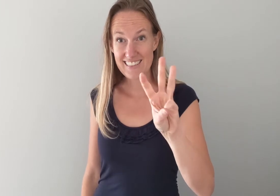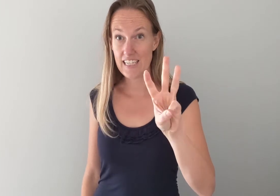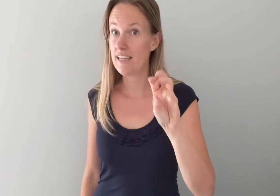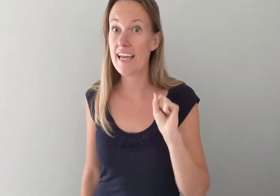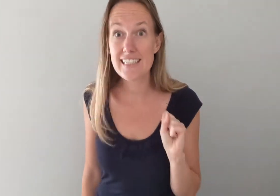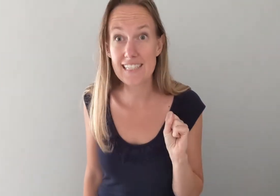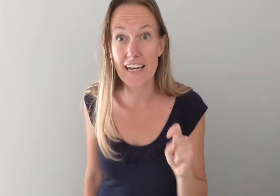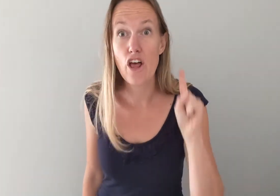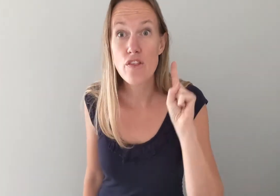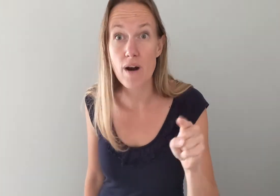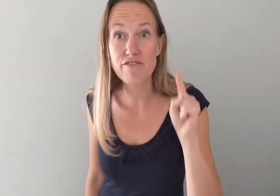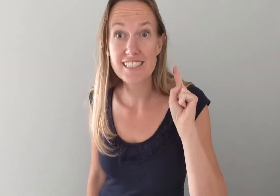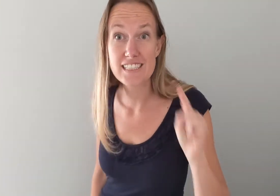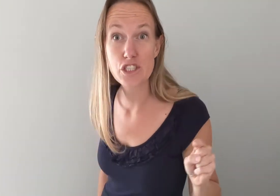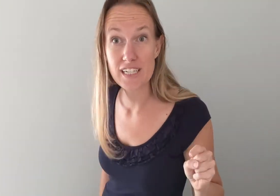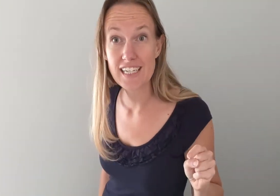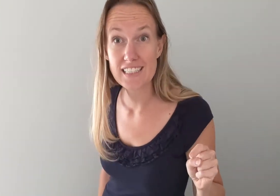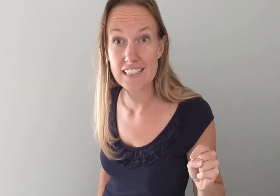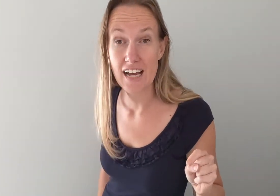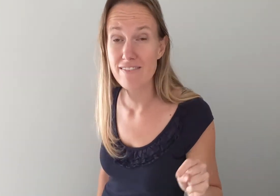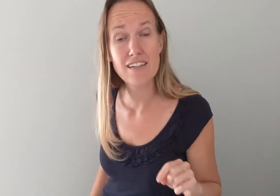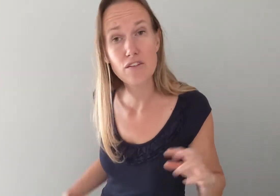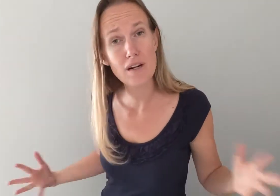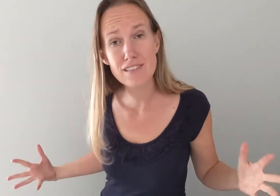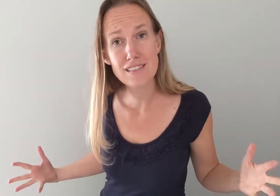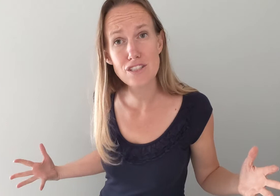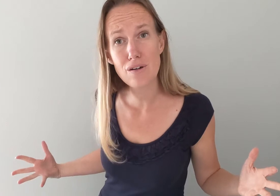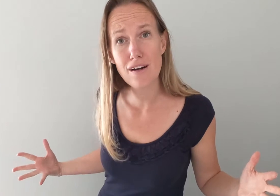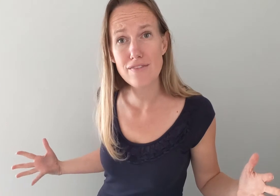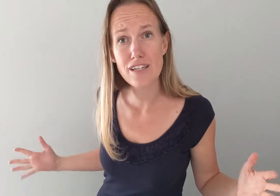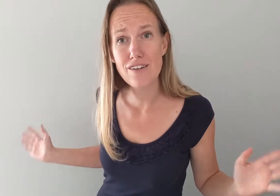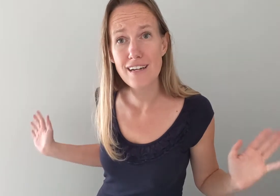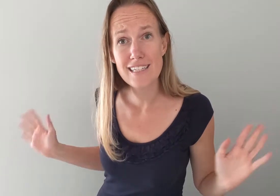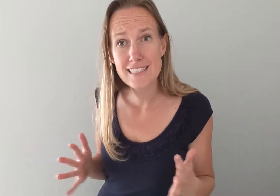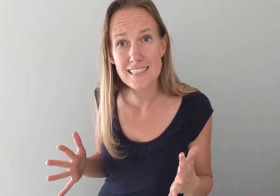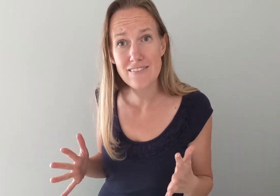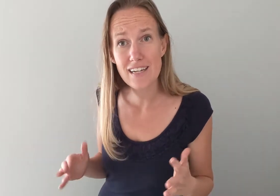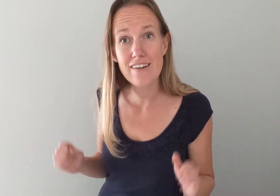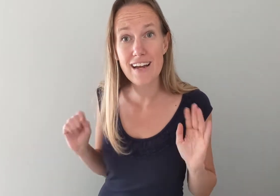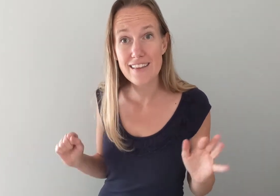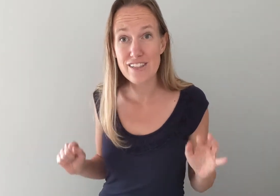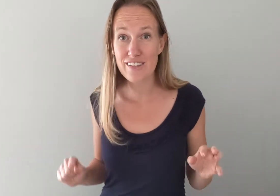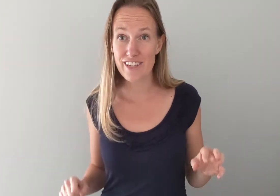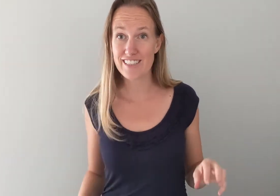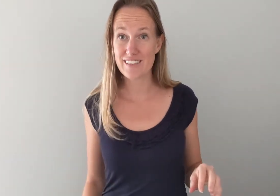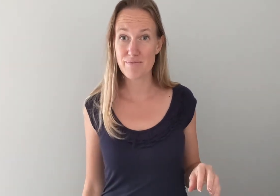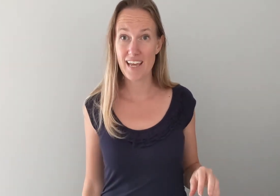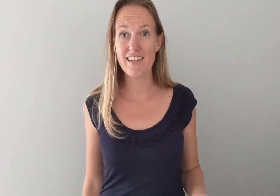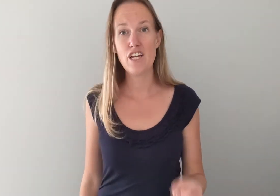16. Like I said, the reference is the trickiest stuff. And if the reference is too hard for you, just leave it out and learn the verse, okay? But